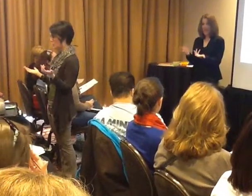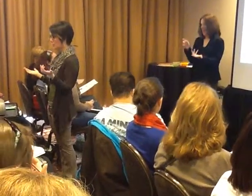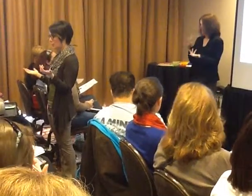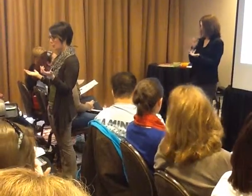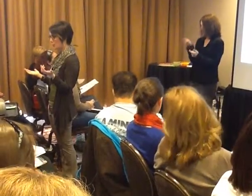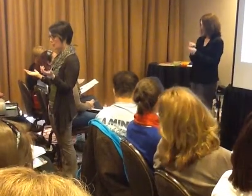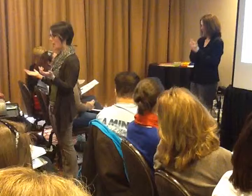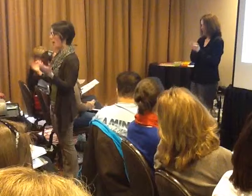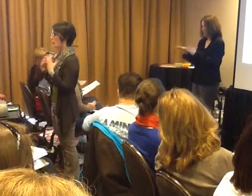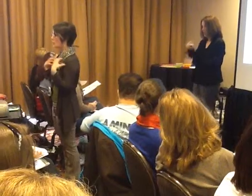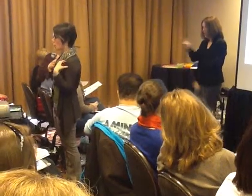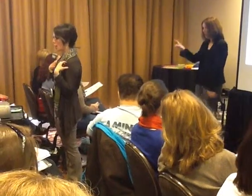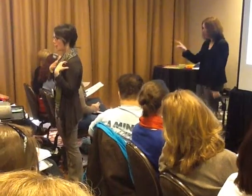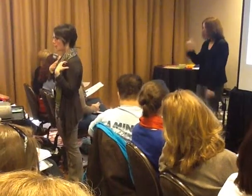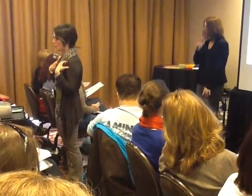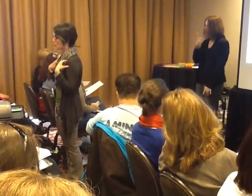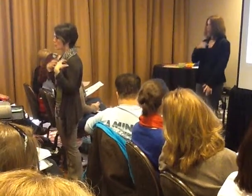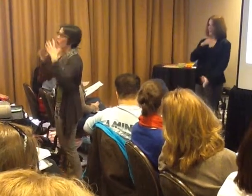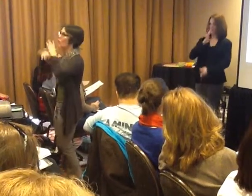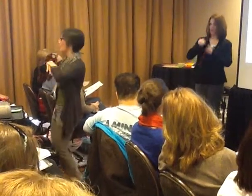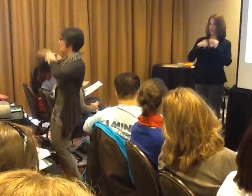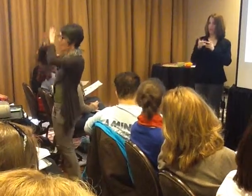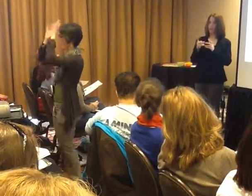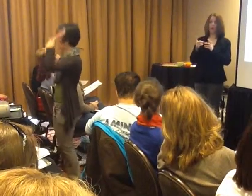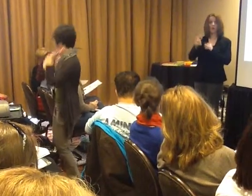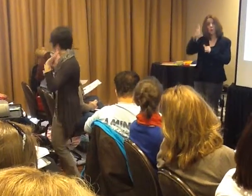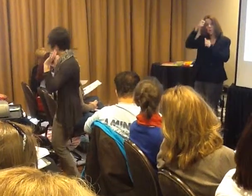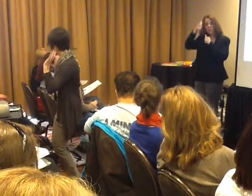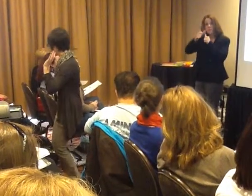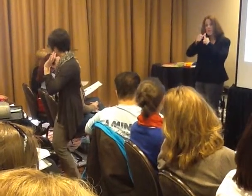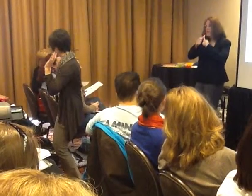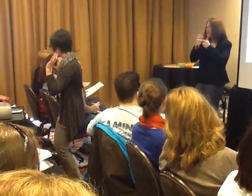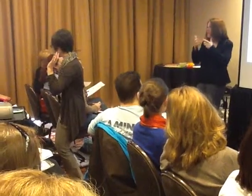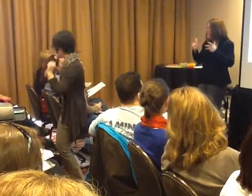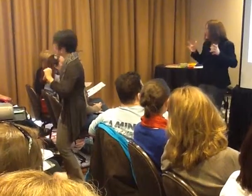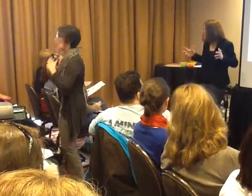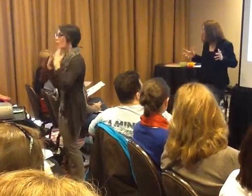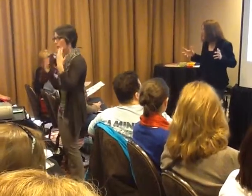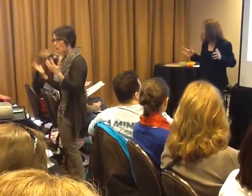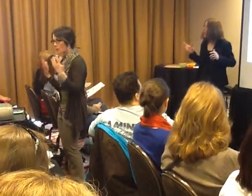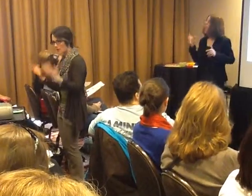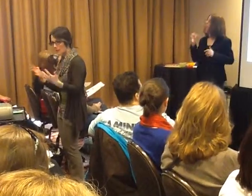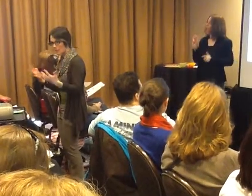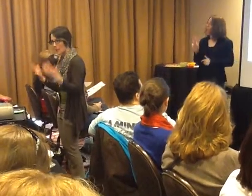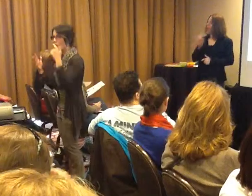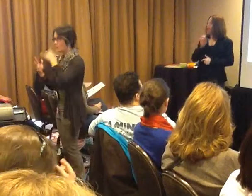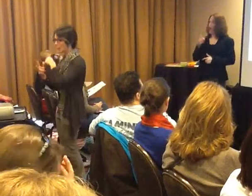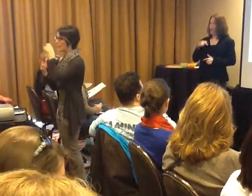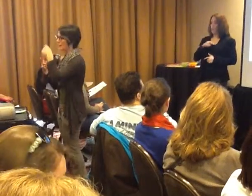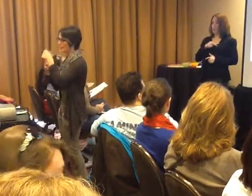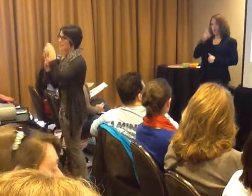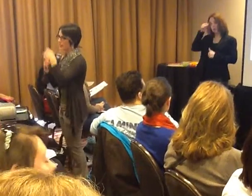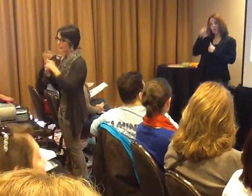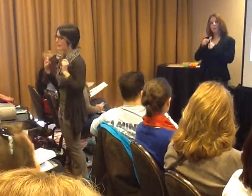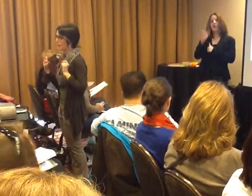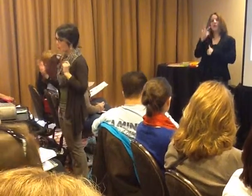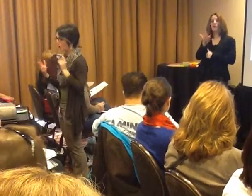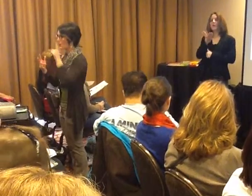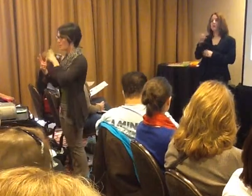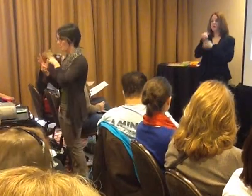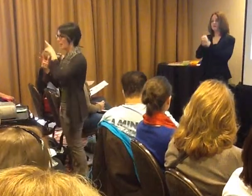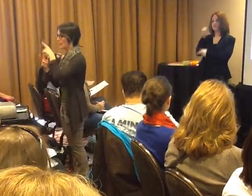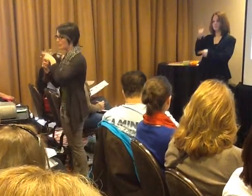a particular order? Are we talking about just remembering 3 things from the story? Or are we remembering 3 things in